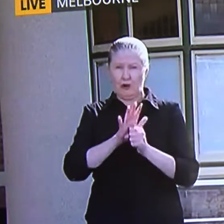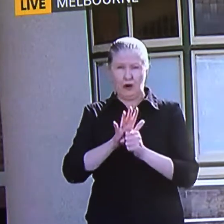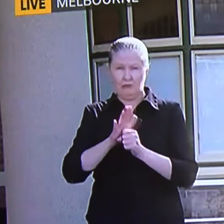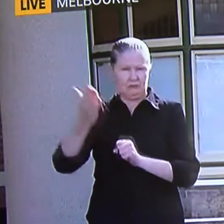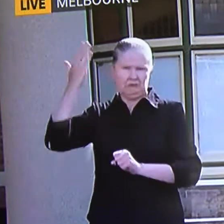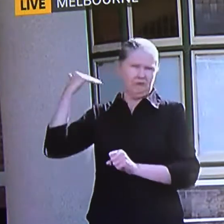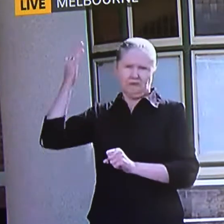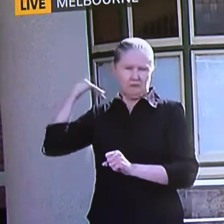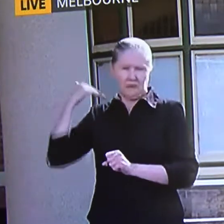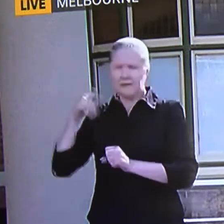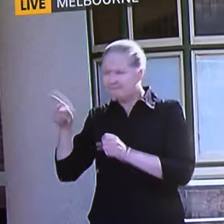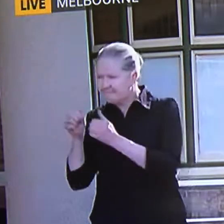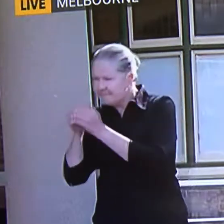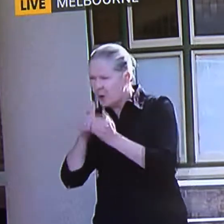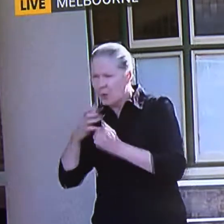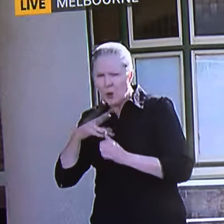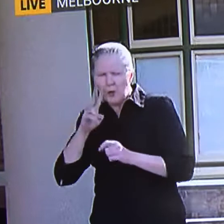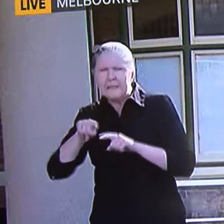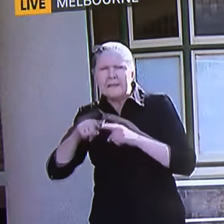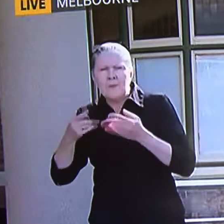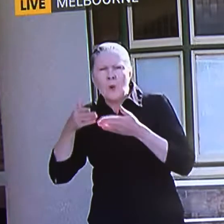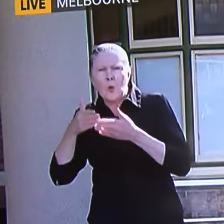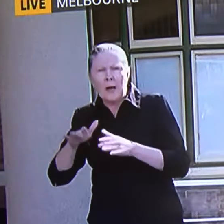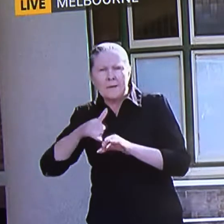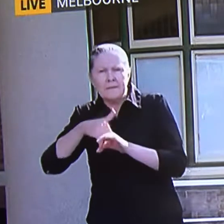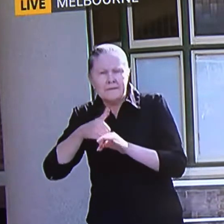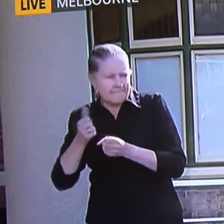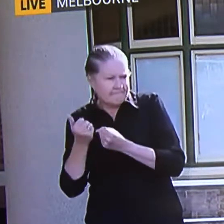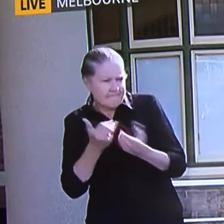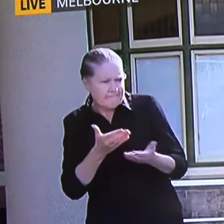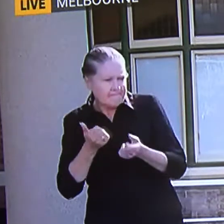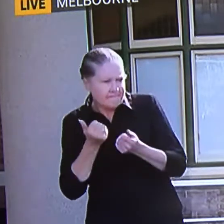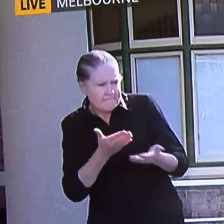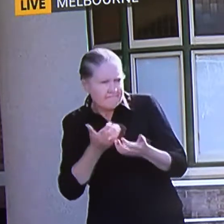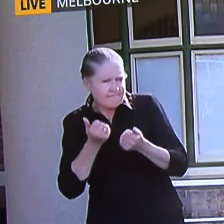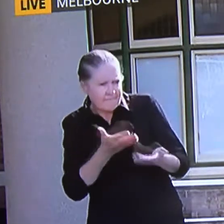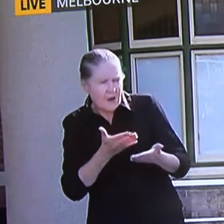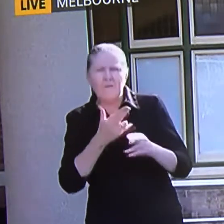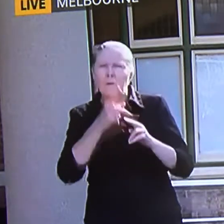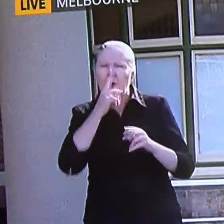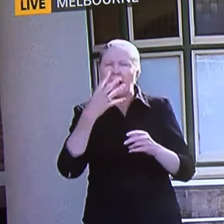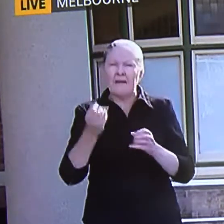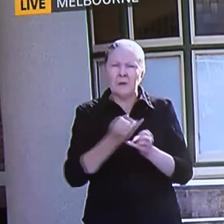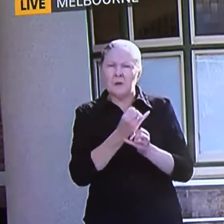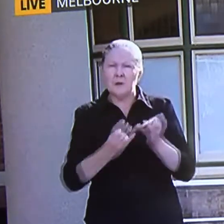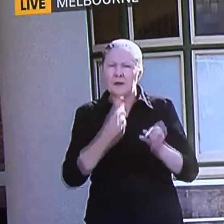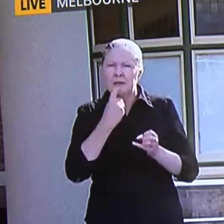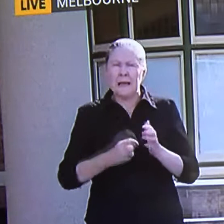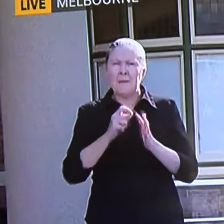was a network to look at new treatments that come into it for people that are in intensive care with severe pneumonia. It's